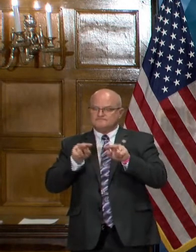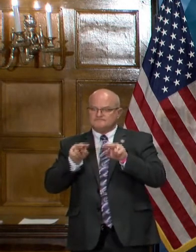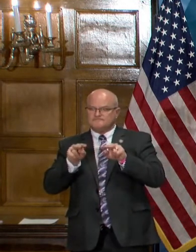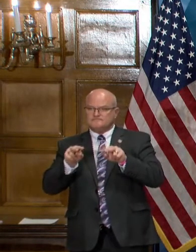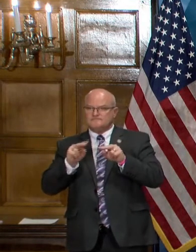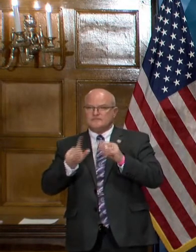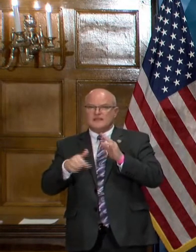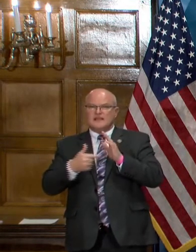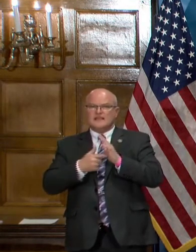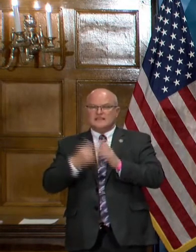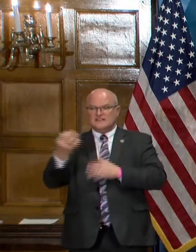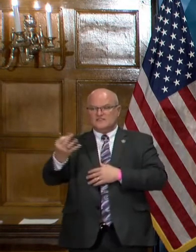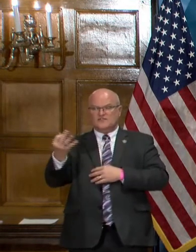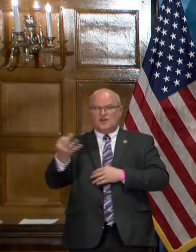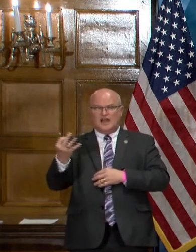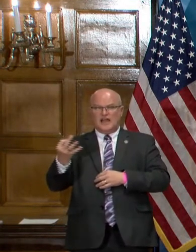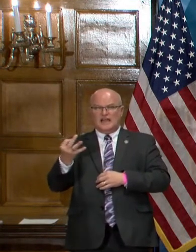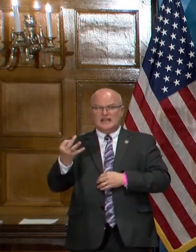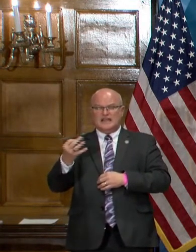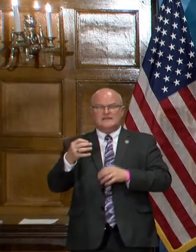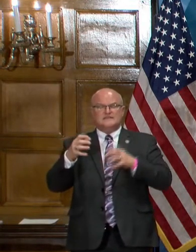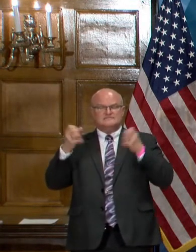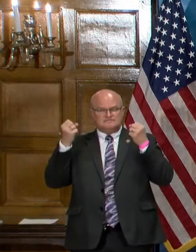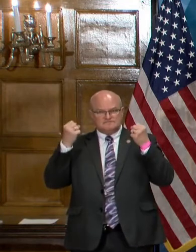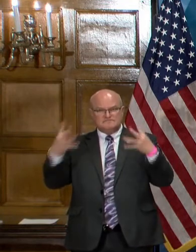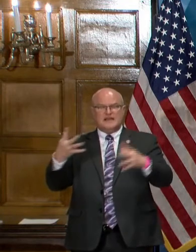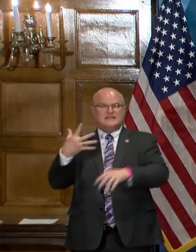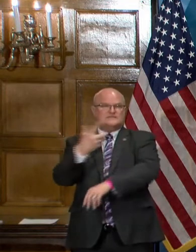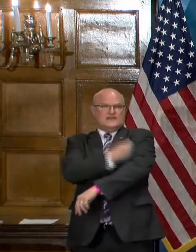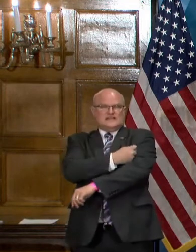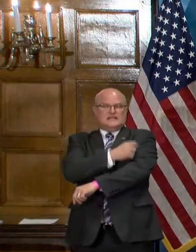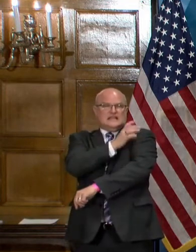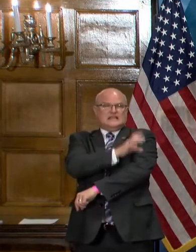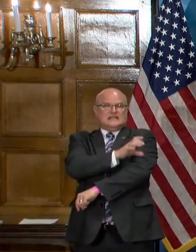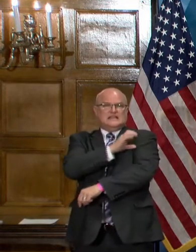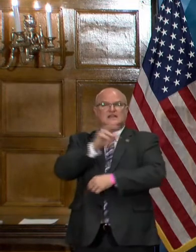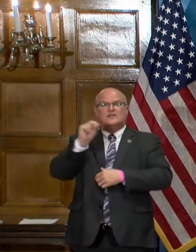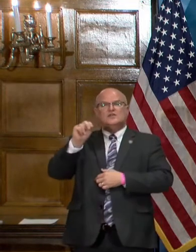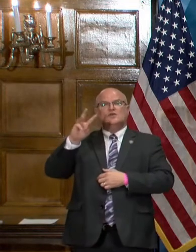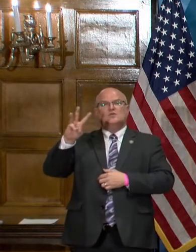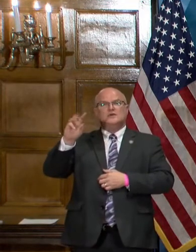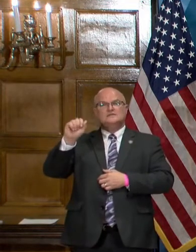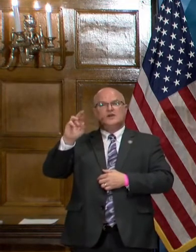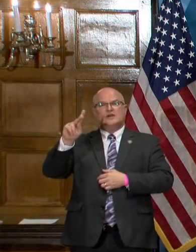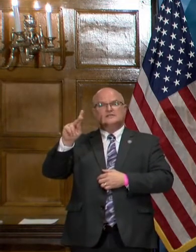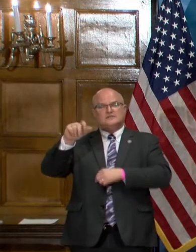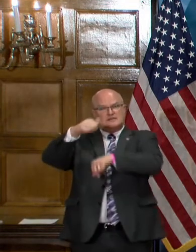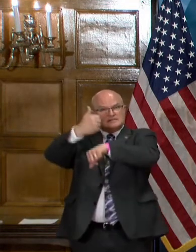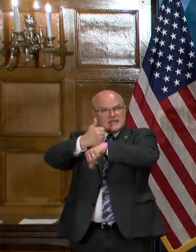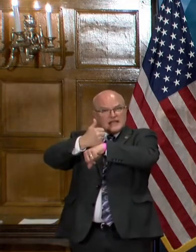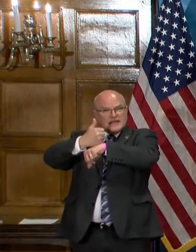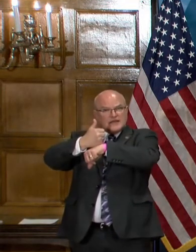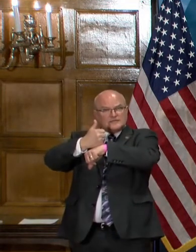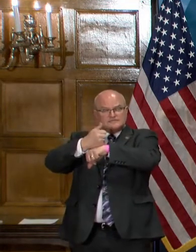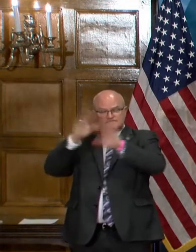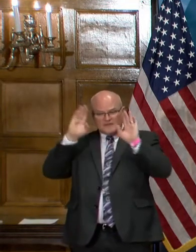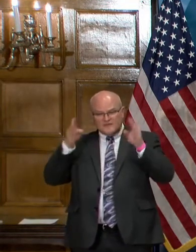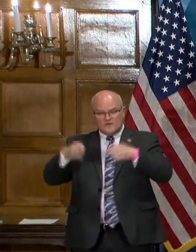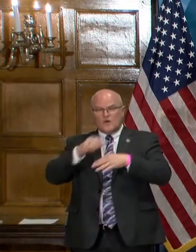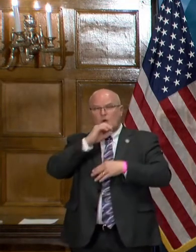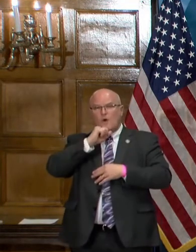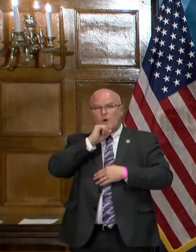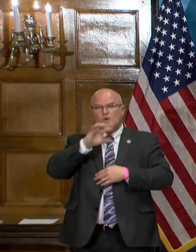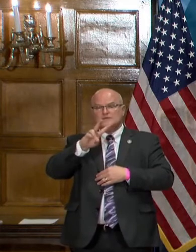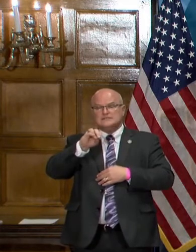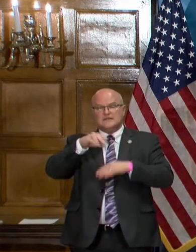be this Friday a mass vaccination clinic that Northwest Arkansas is putting on. They focused on the